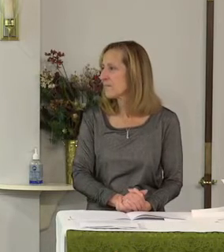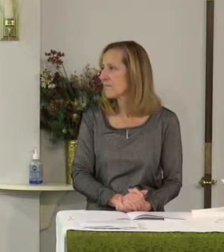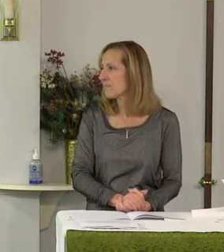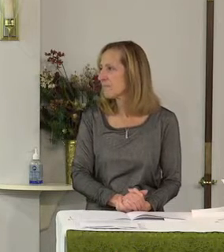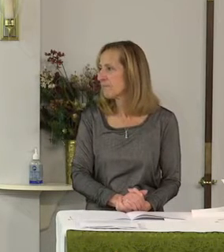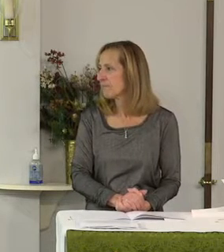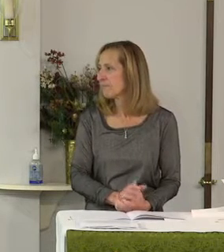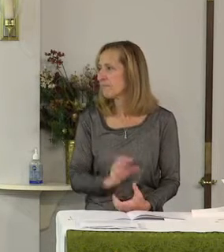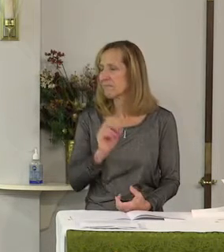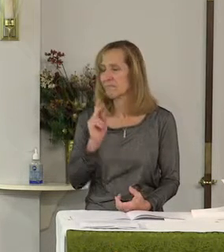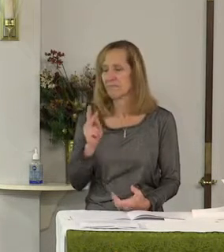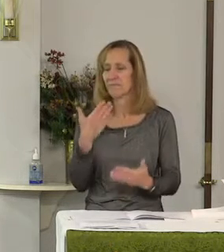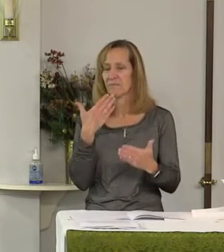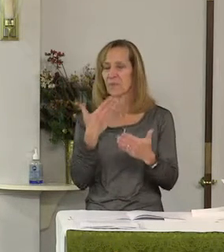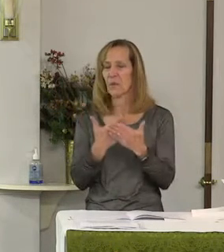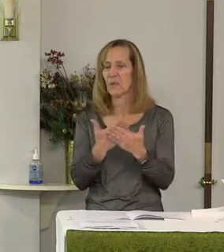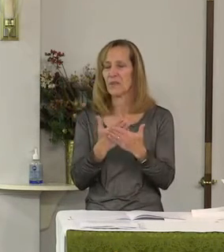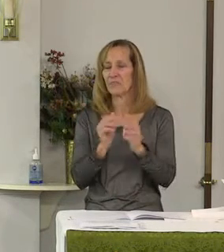All is well.